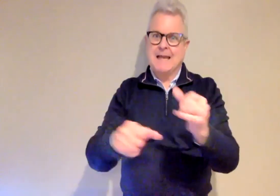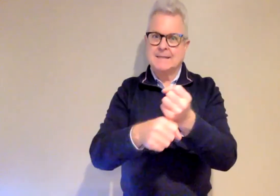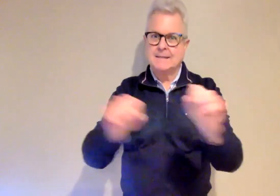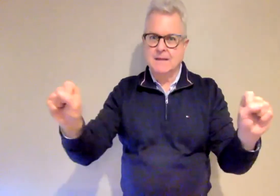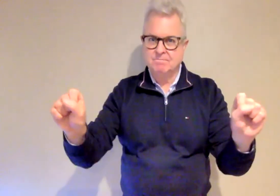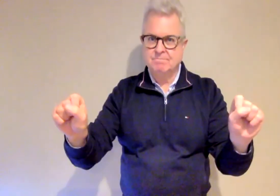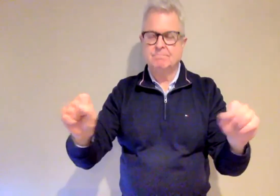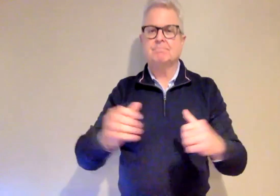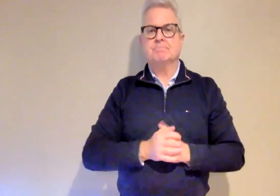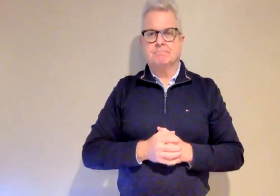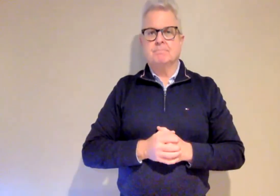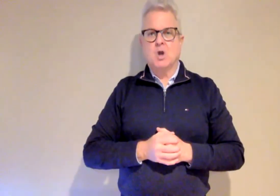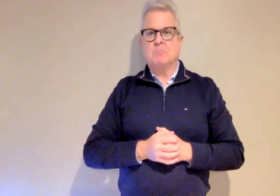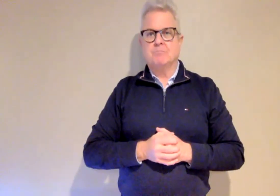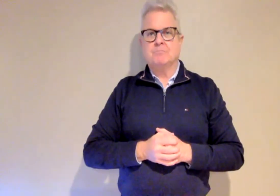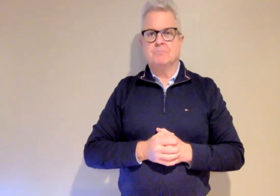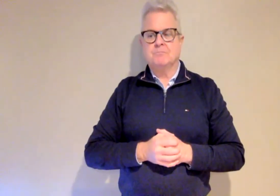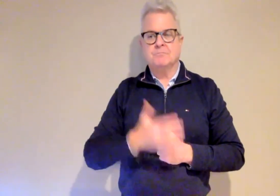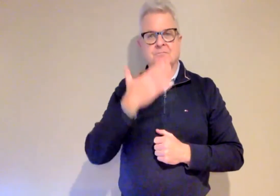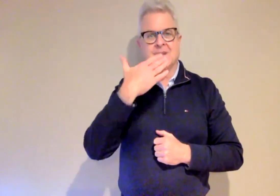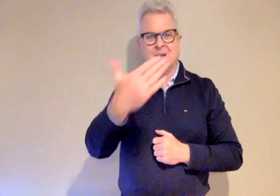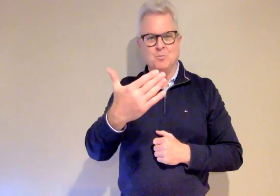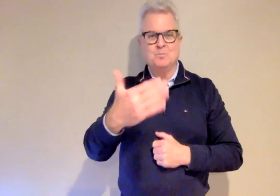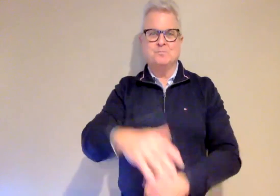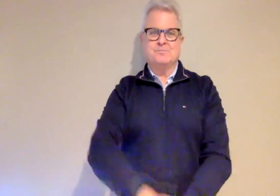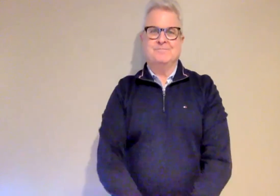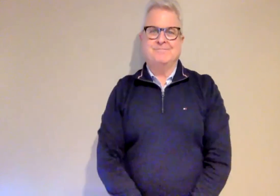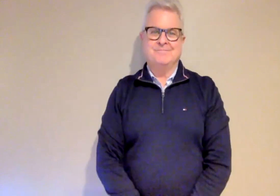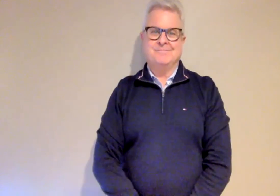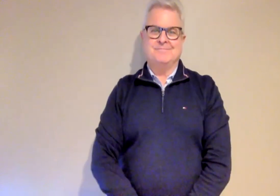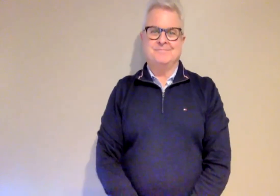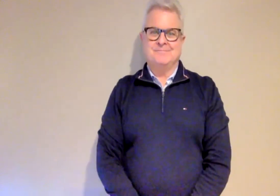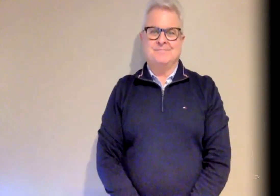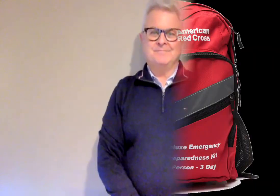and stay safe by helping each other. Thank you.